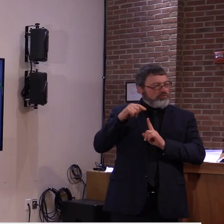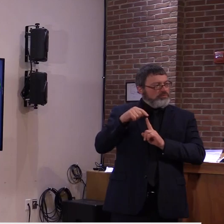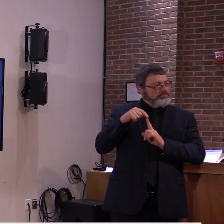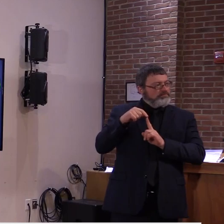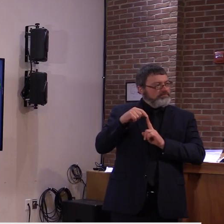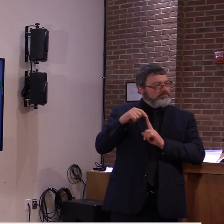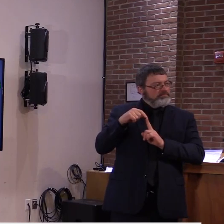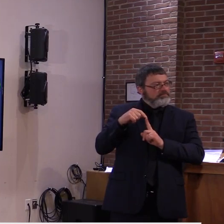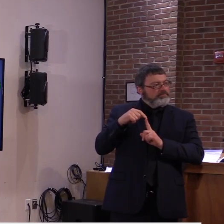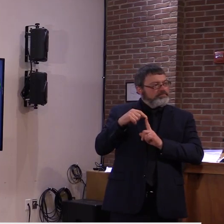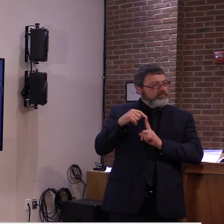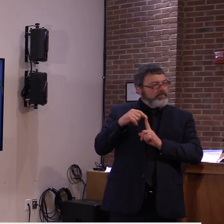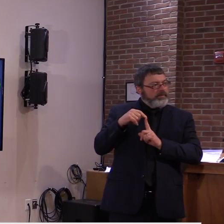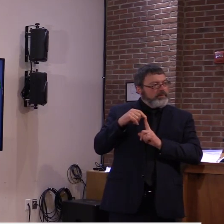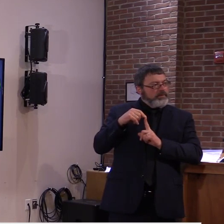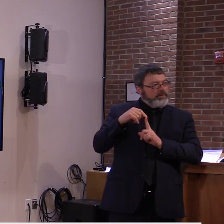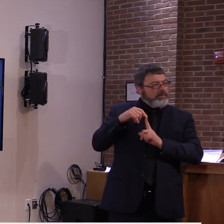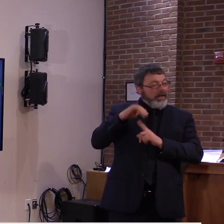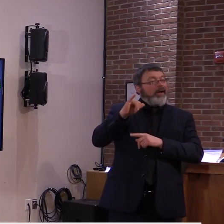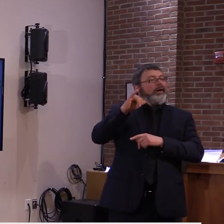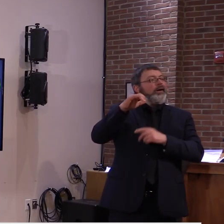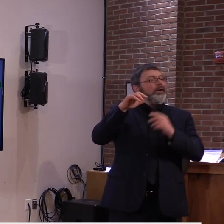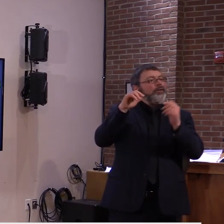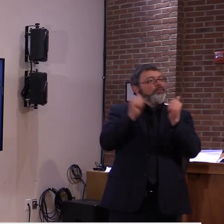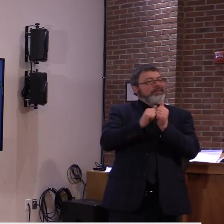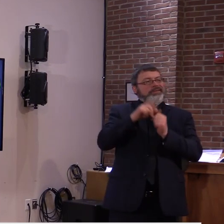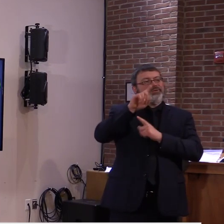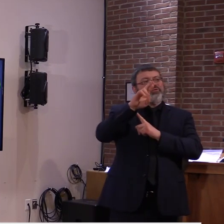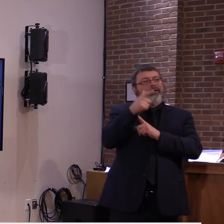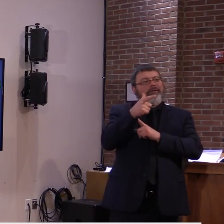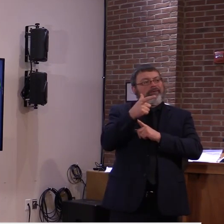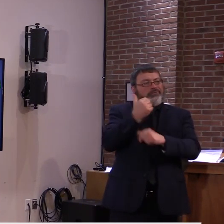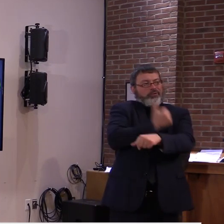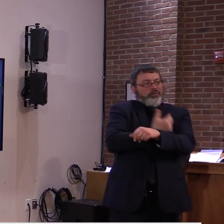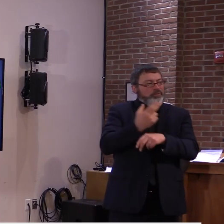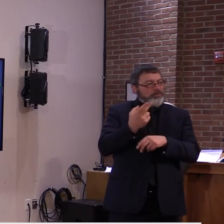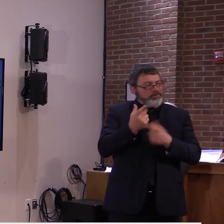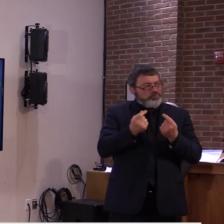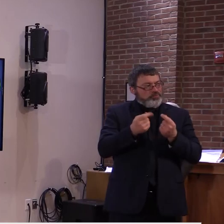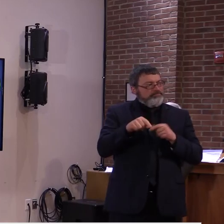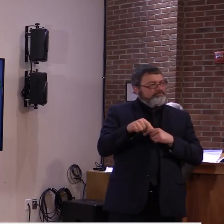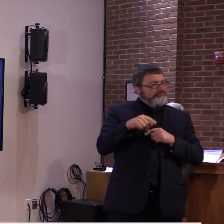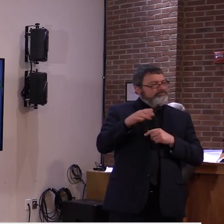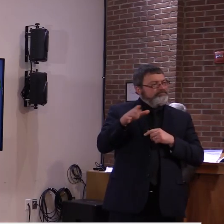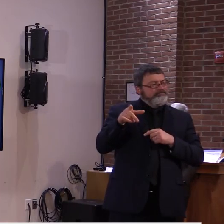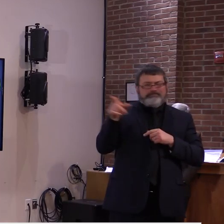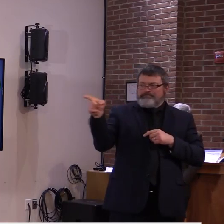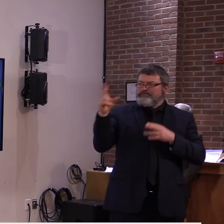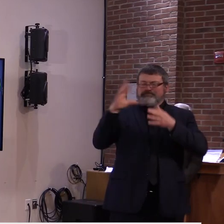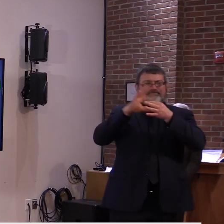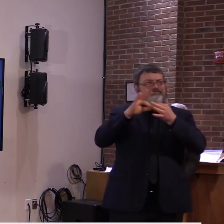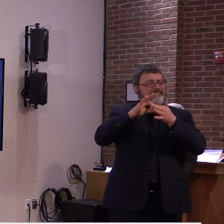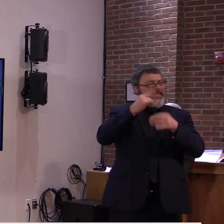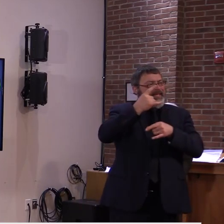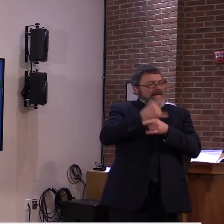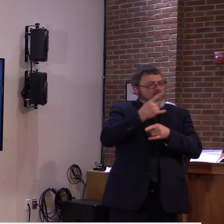Great, thank you. One quick follow-up question. There was another discussion about use of opioids and about